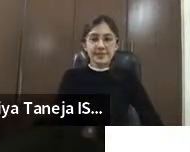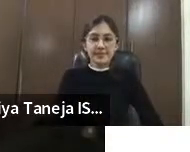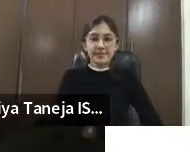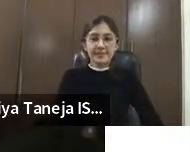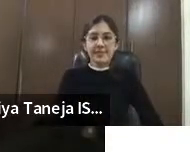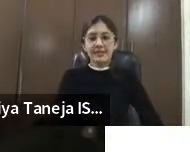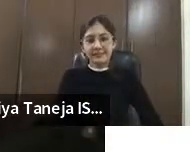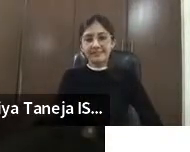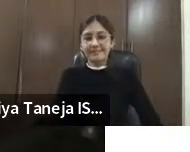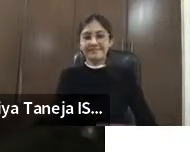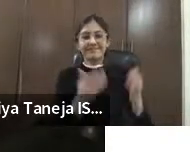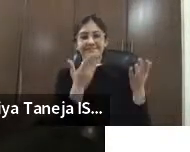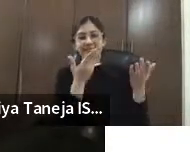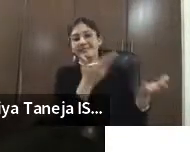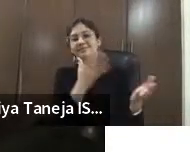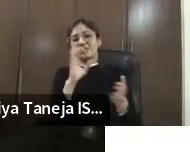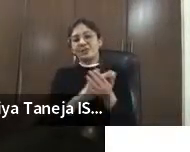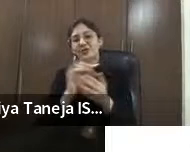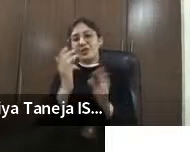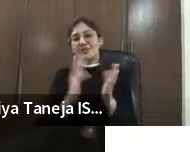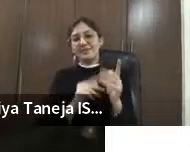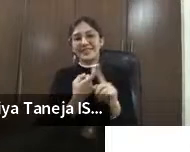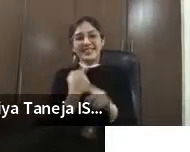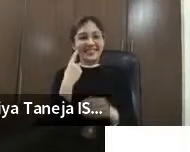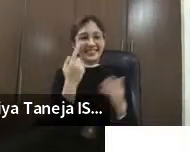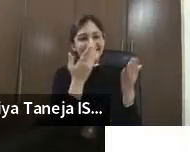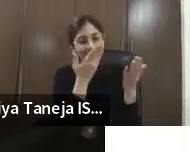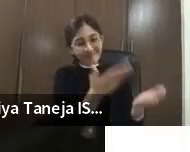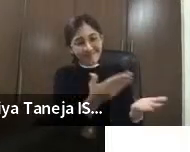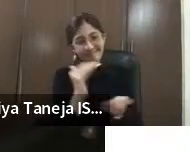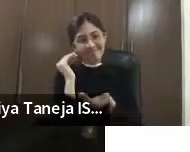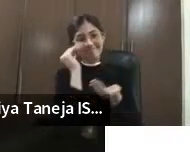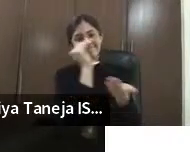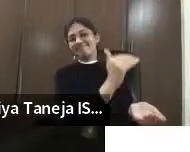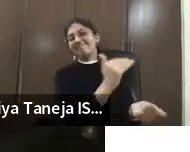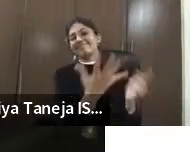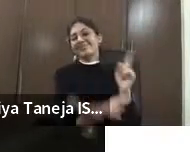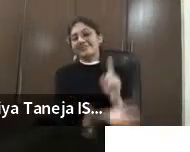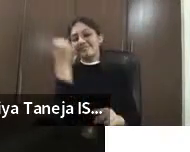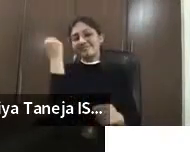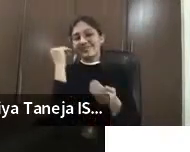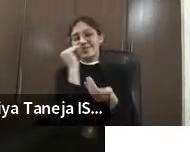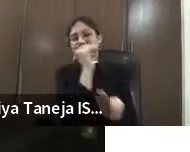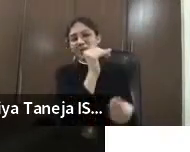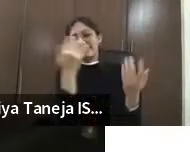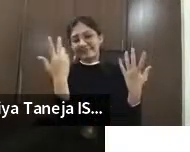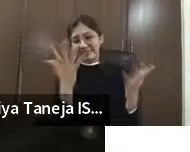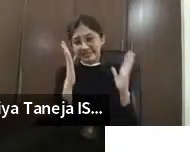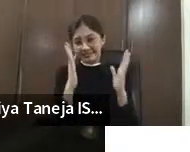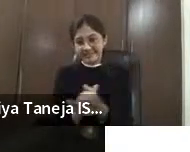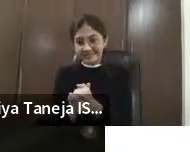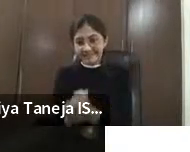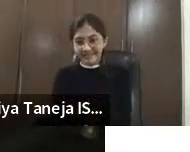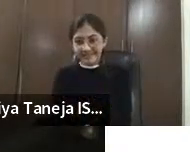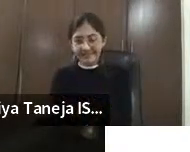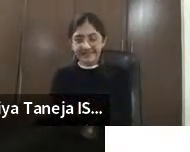There is Ms. Chamki Dutta receiving the prestigious Helen Keller Award.